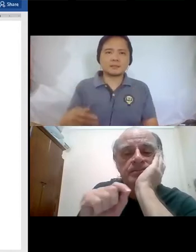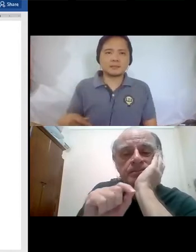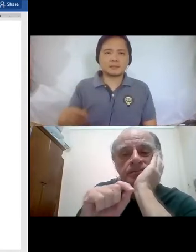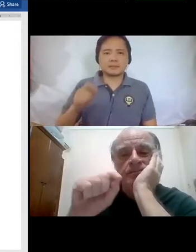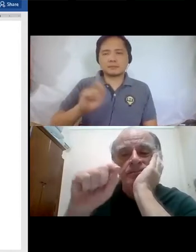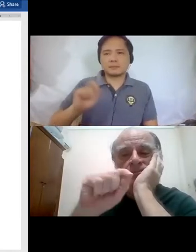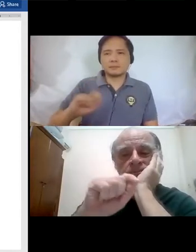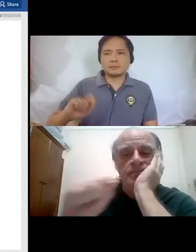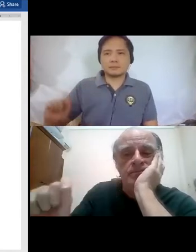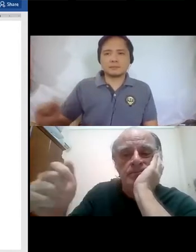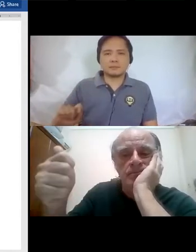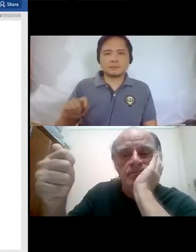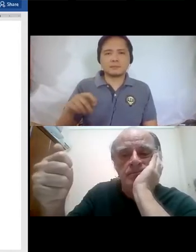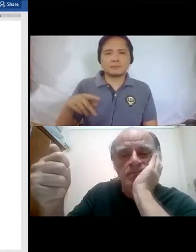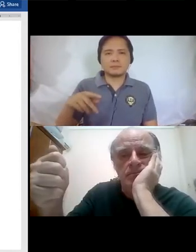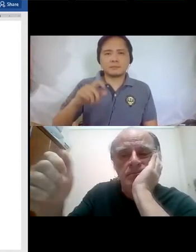pen.